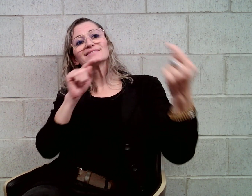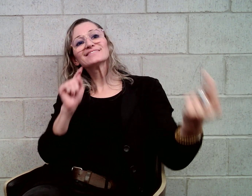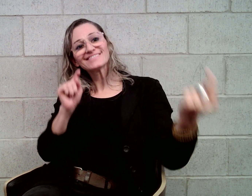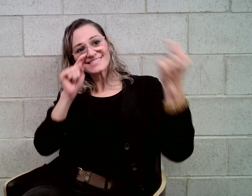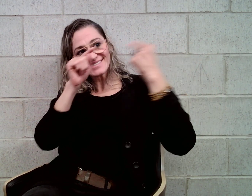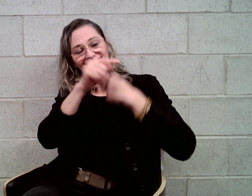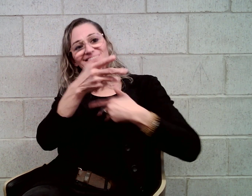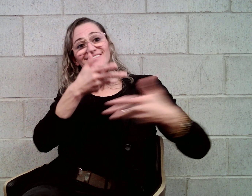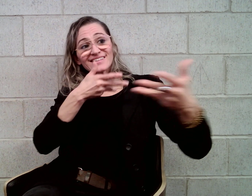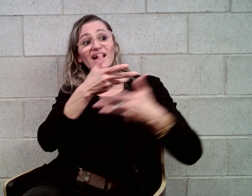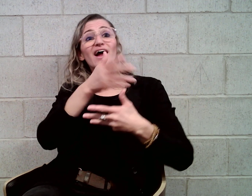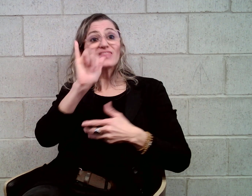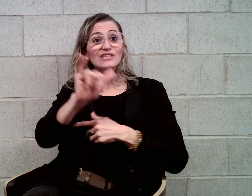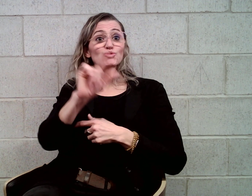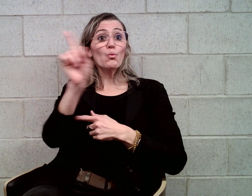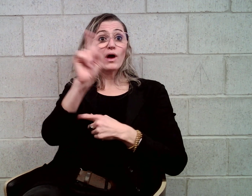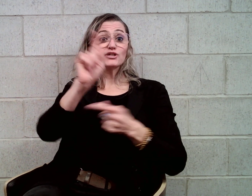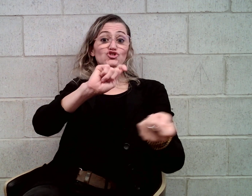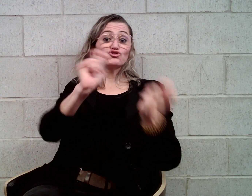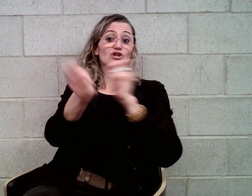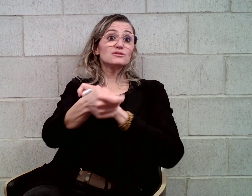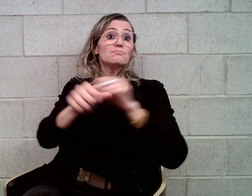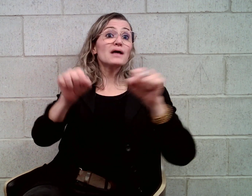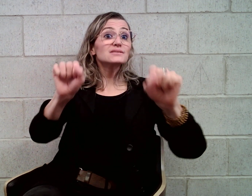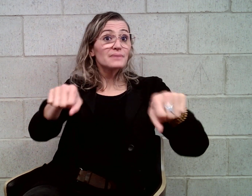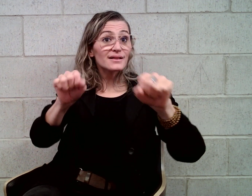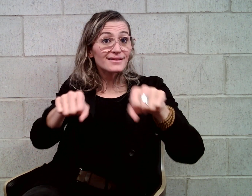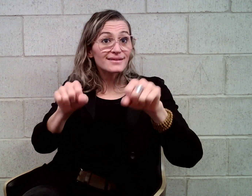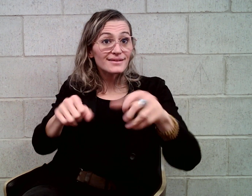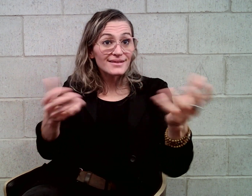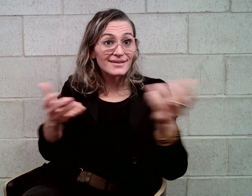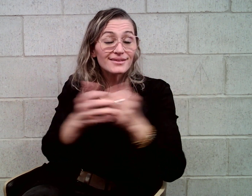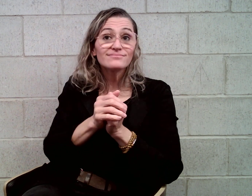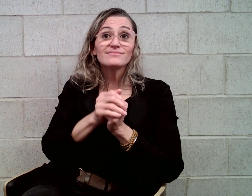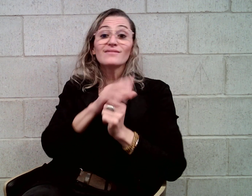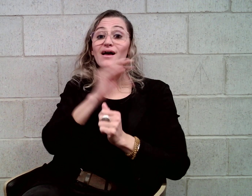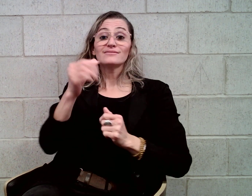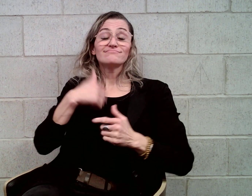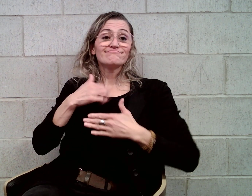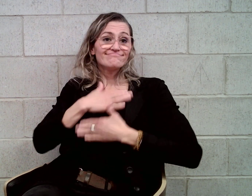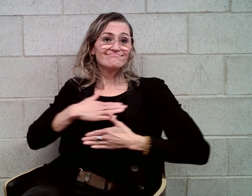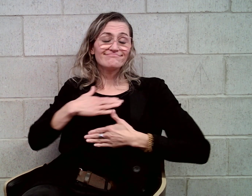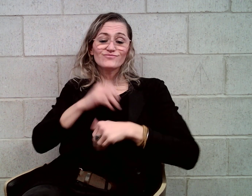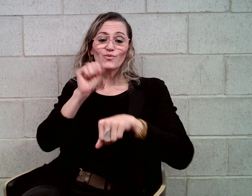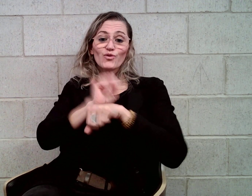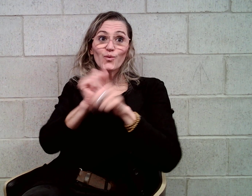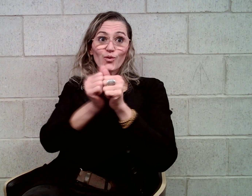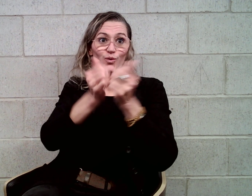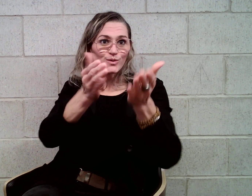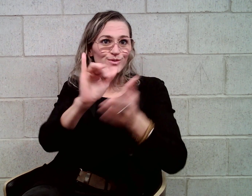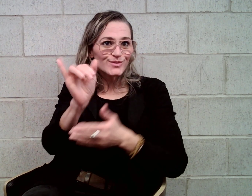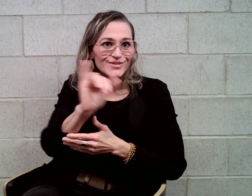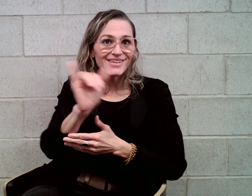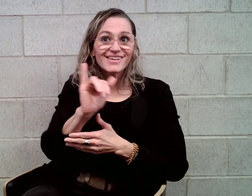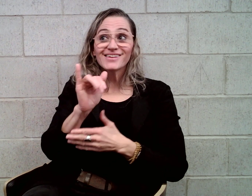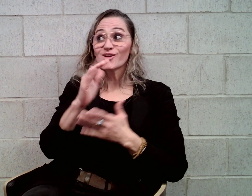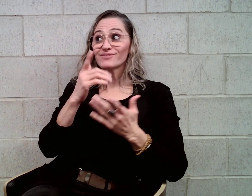The bridge building has to happen both ways, and when it does, I think it leads to extraordinary potential for change. It's